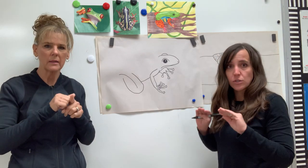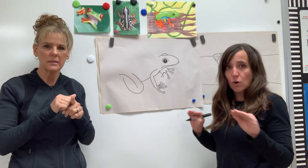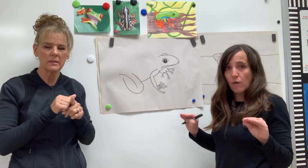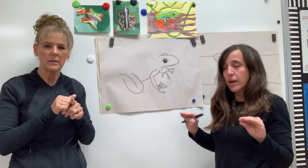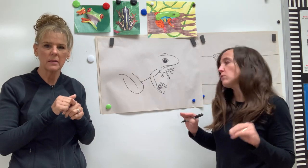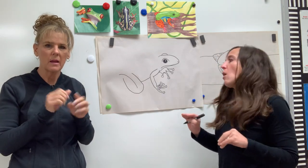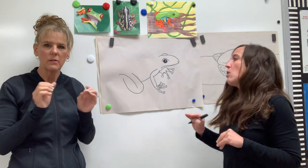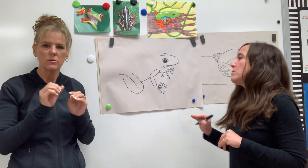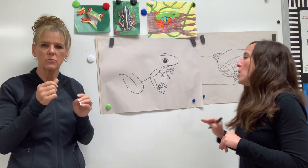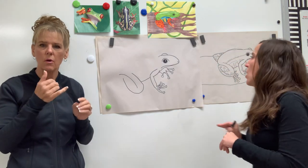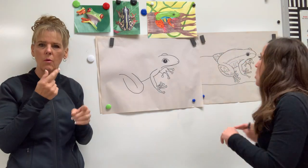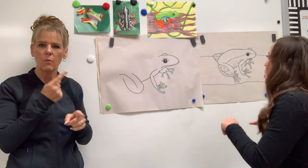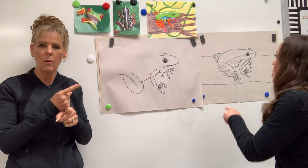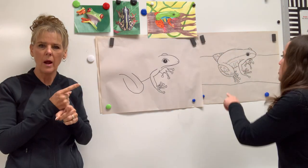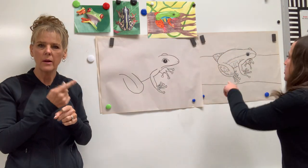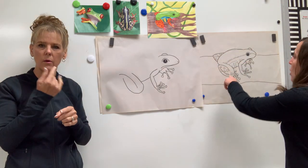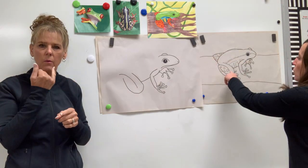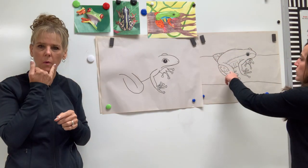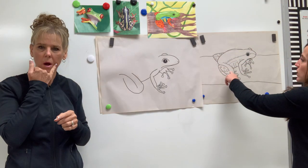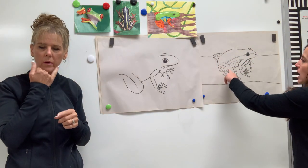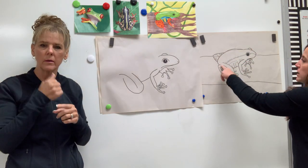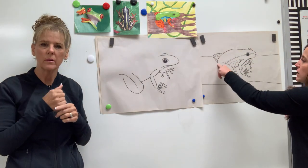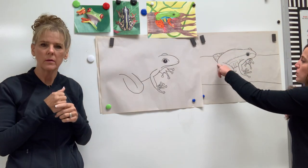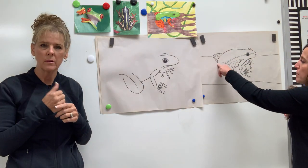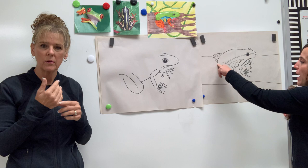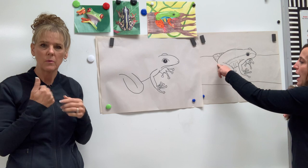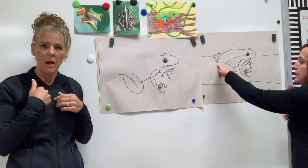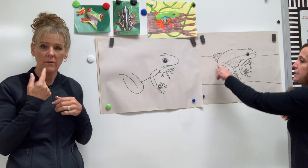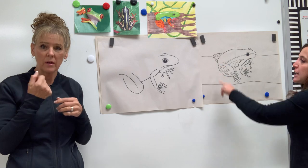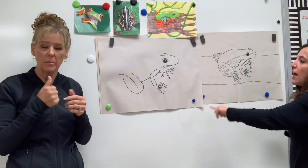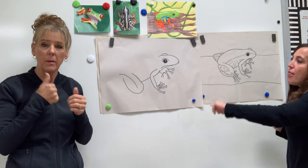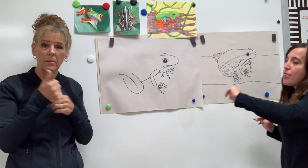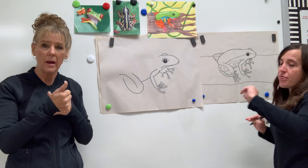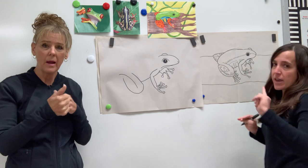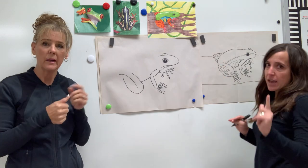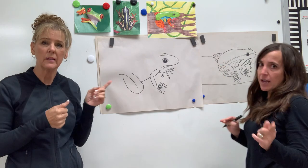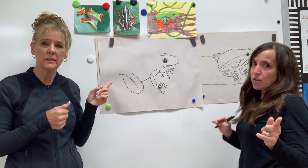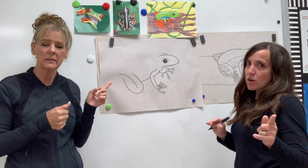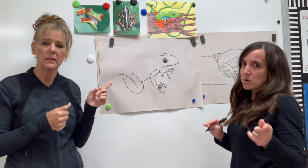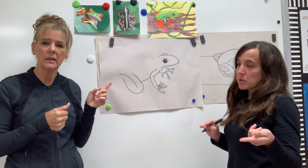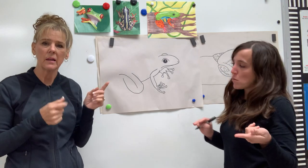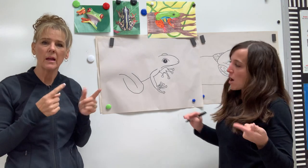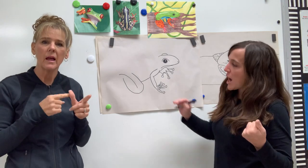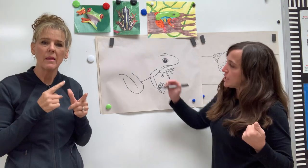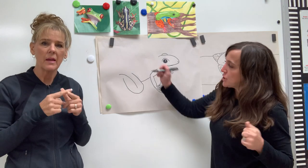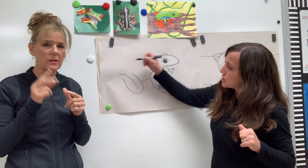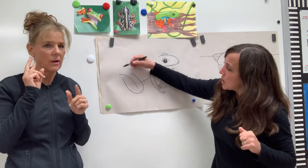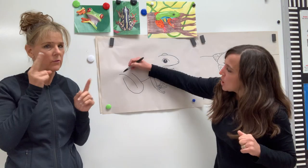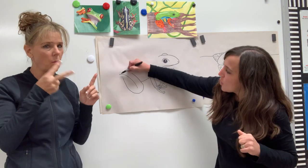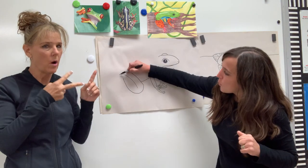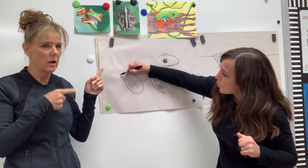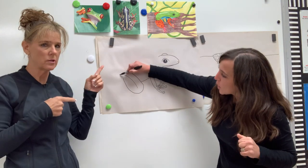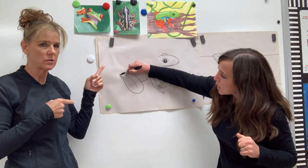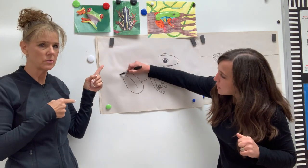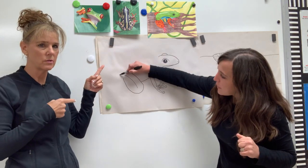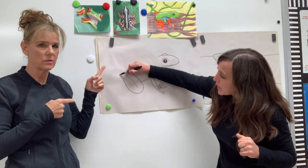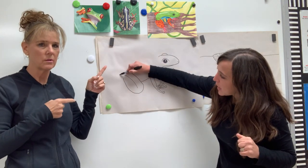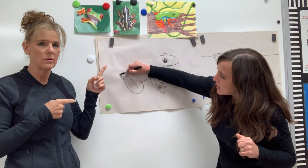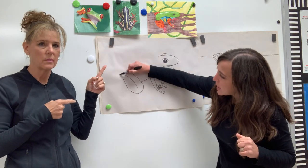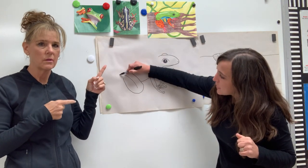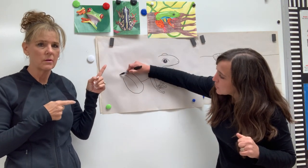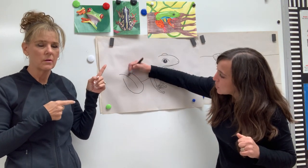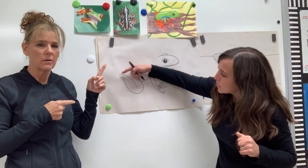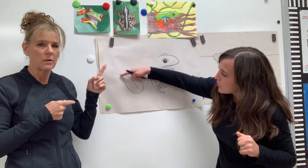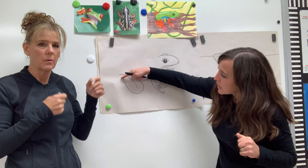okay? There's no right or wrong. So we've got it a little bit past. Then you gotta really watch. We're gonna